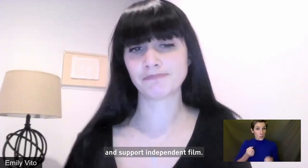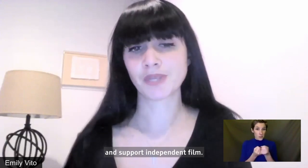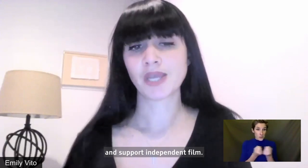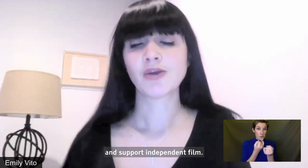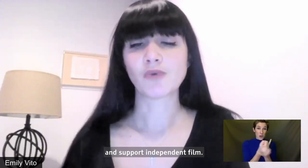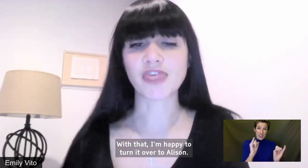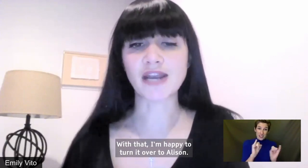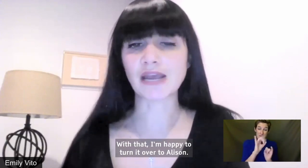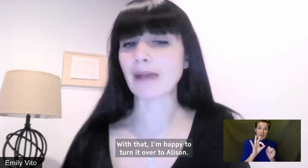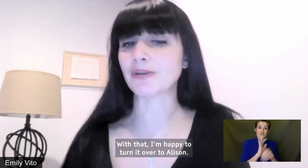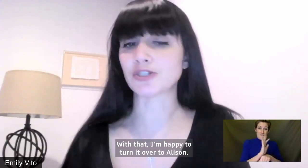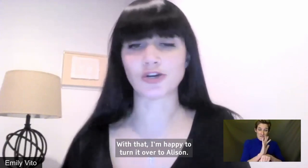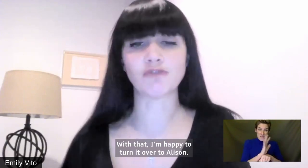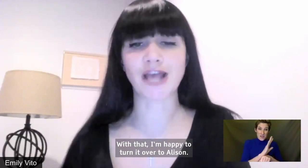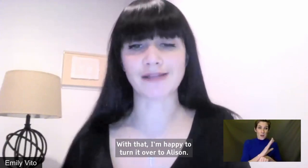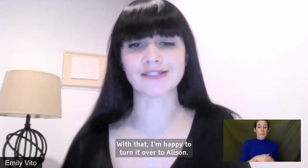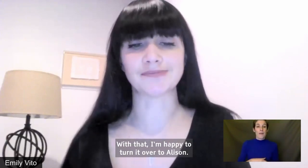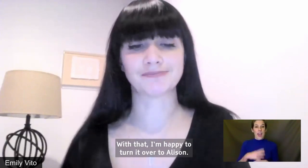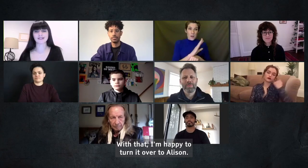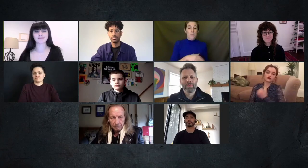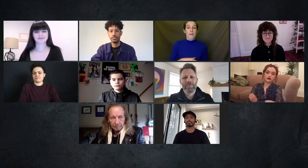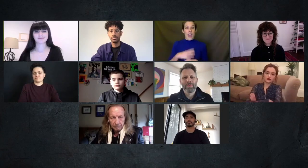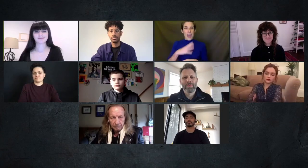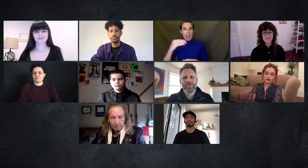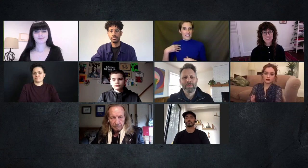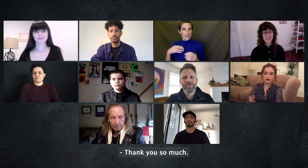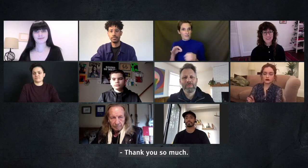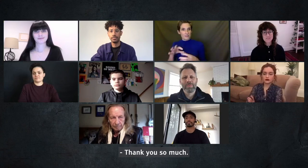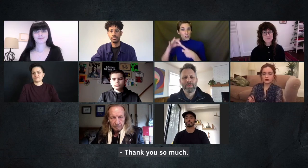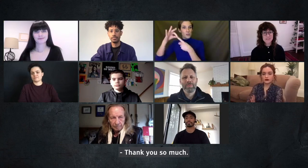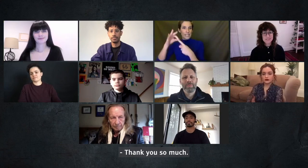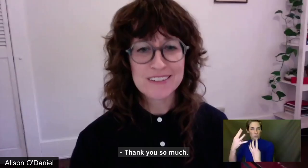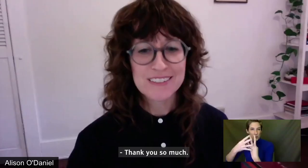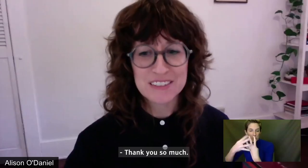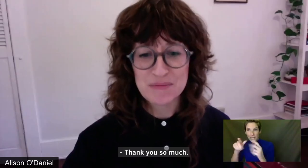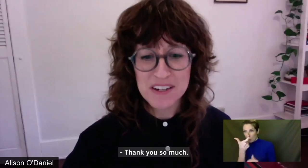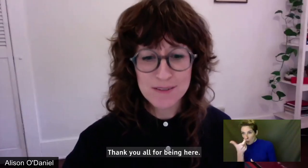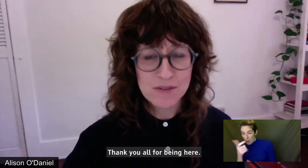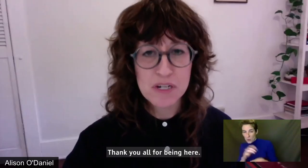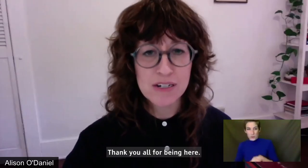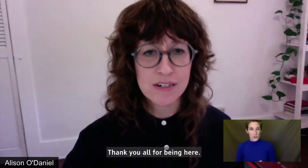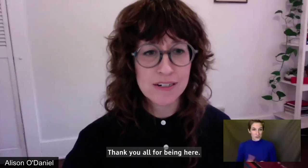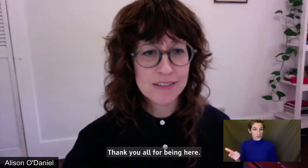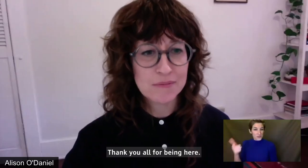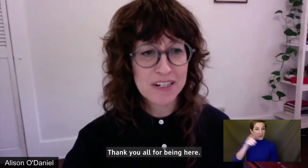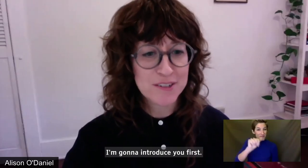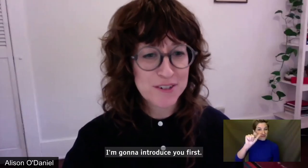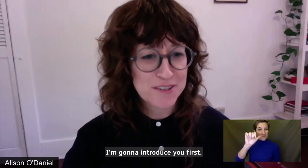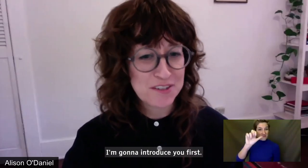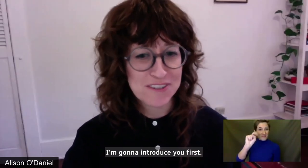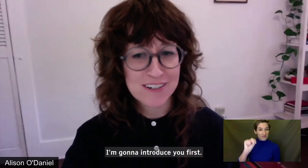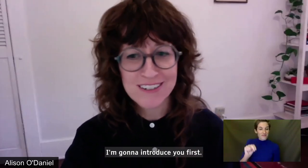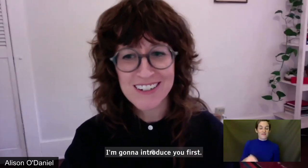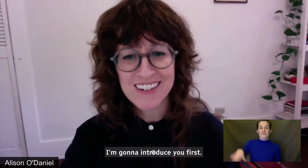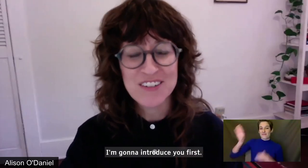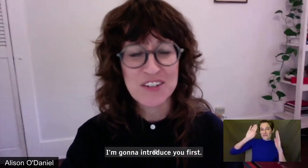film. With that, I'm happy to turn it over to Alison. Thank you so much. Thank you all for being here. I'm going to